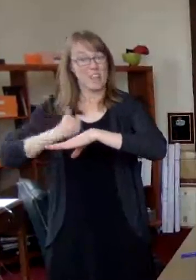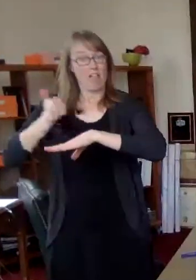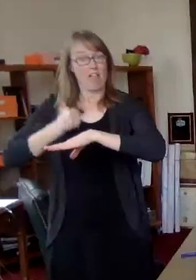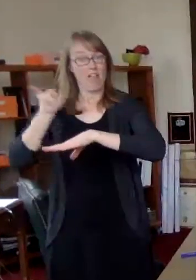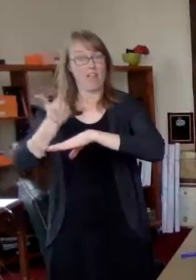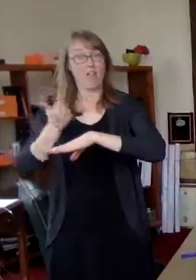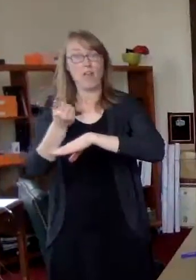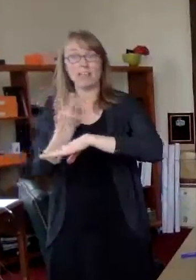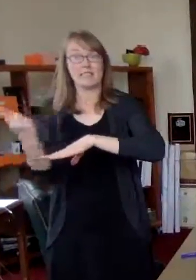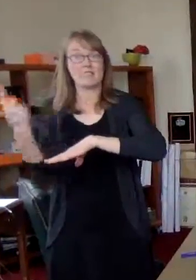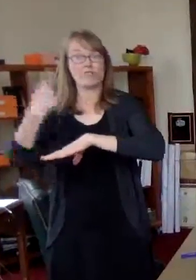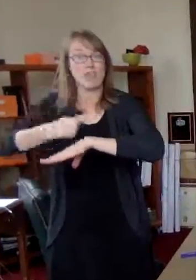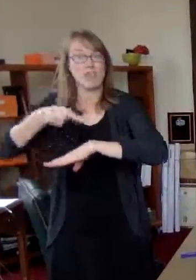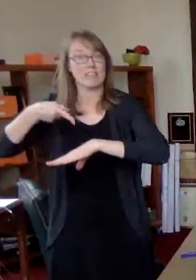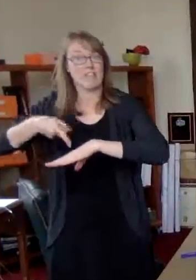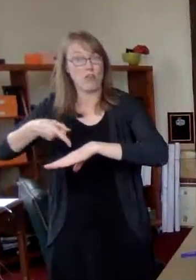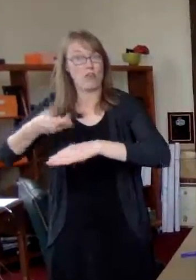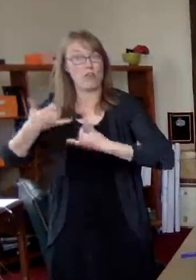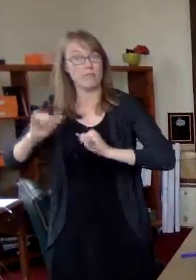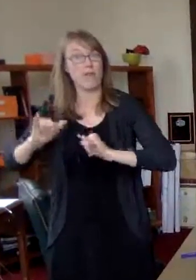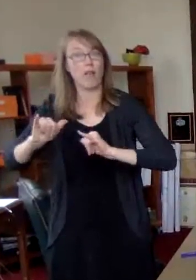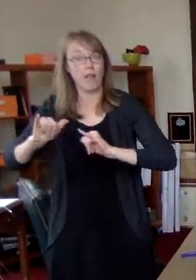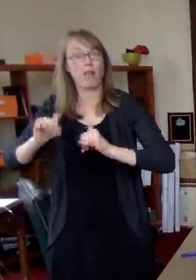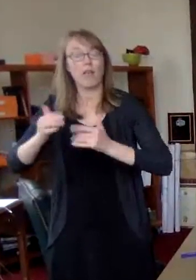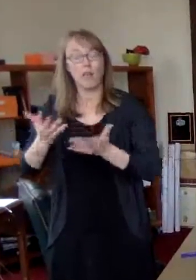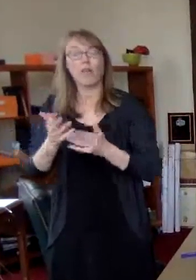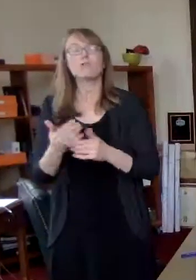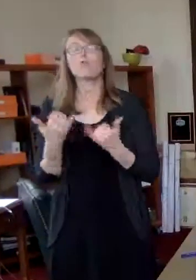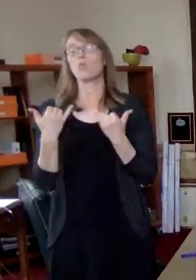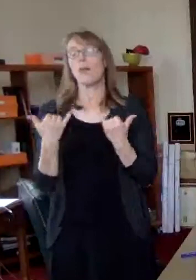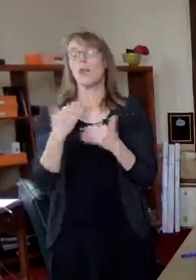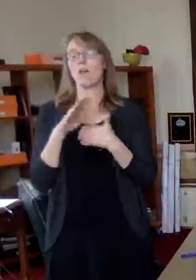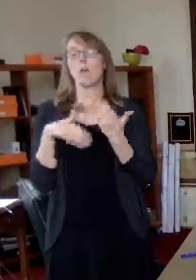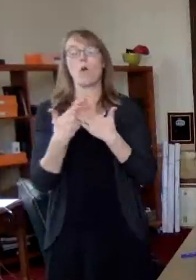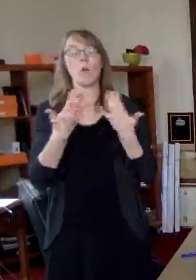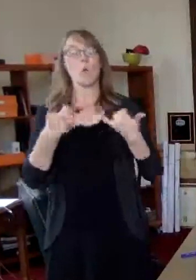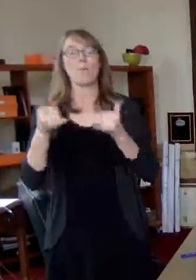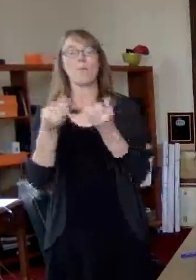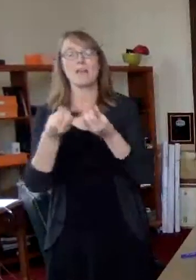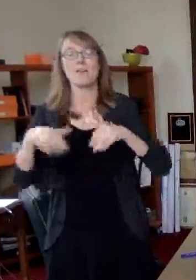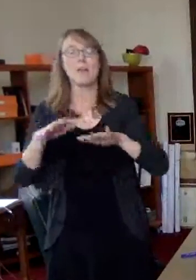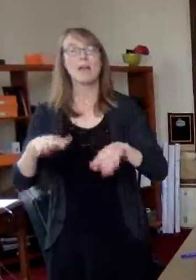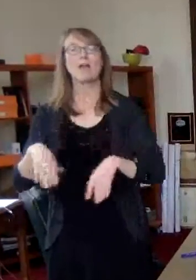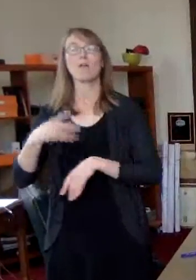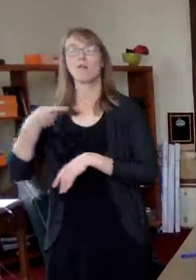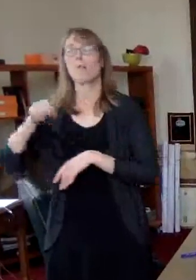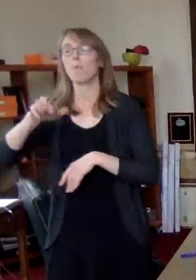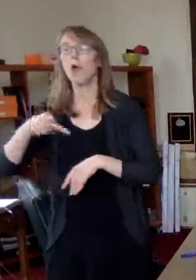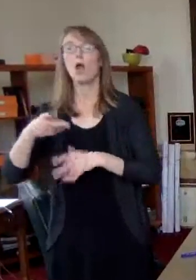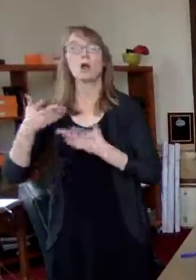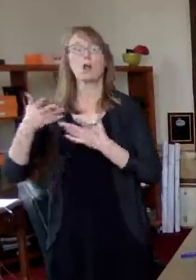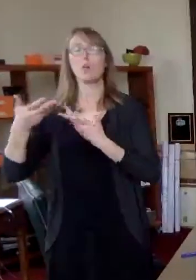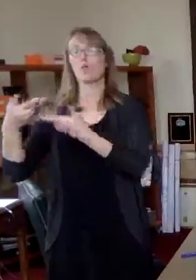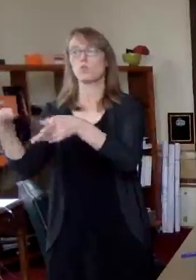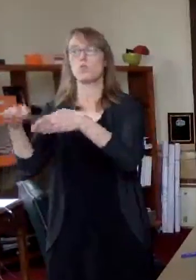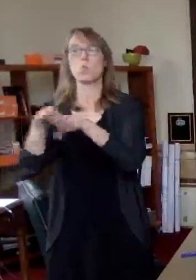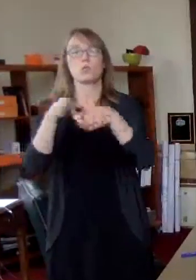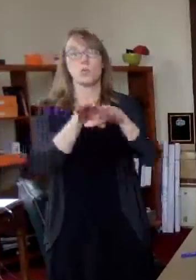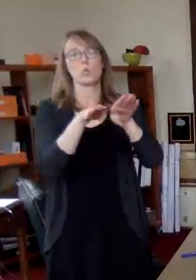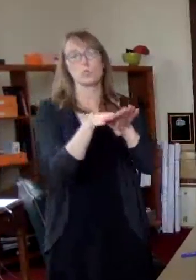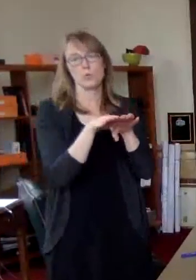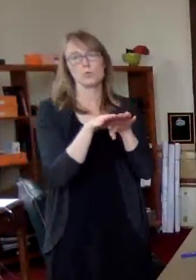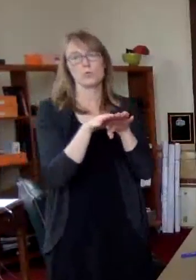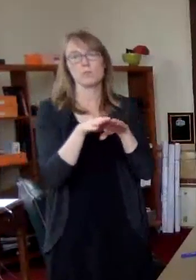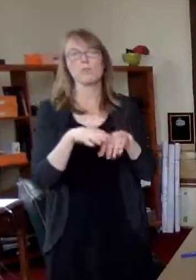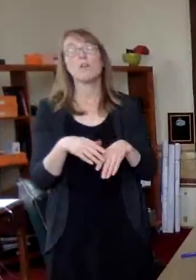this point in time. So we've closed all our playgrounds. It's a temporary closure. Take a walk, let the kids run around and play. Try to